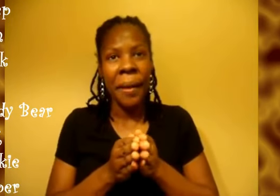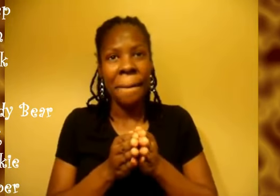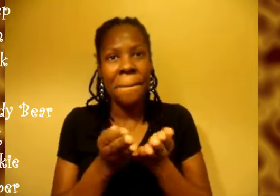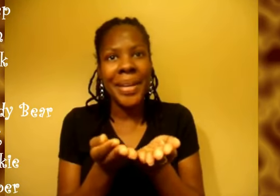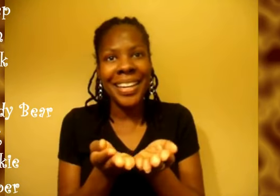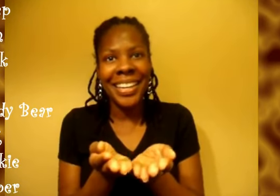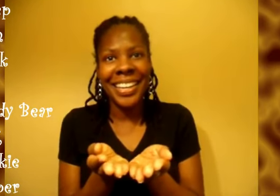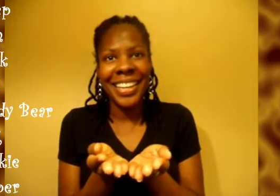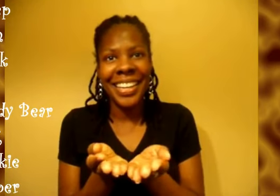book,